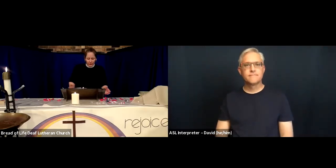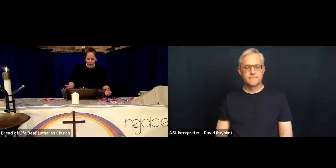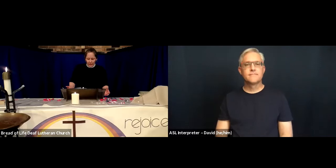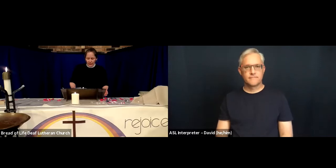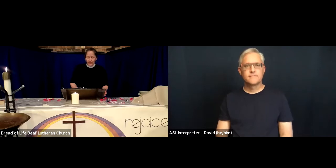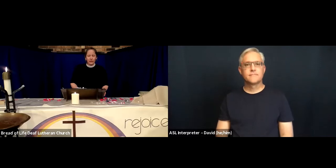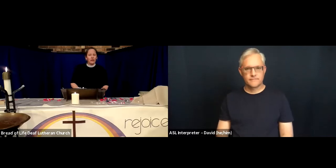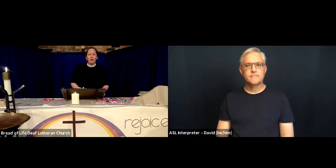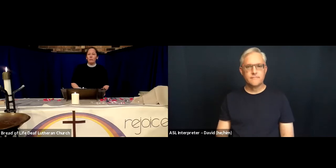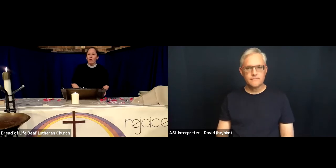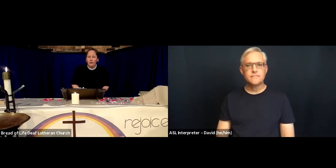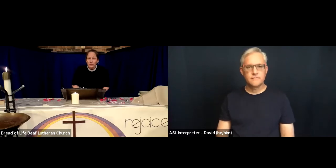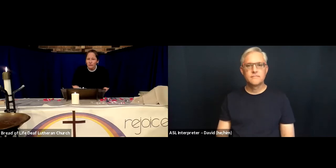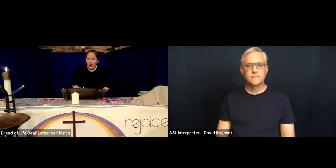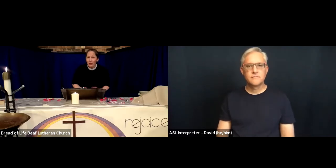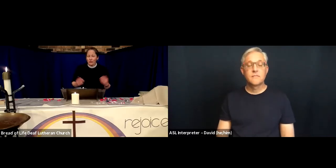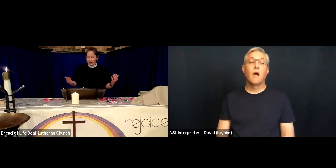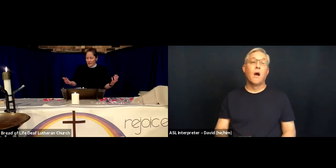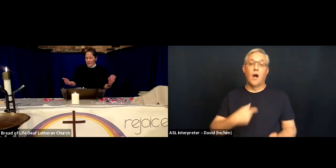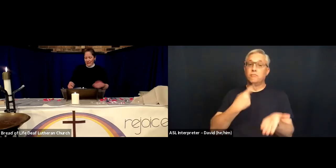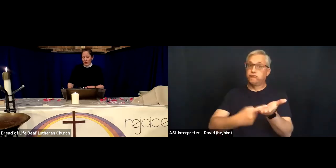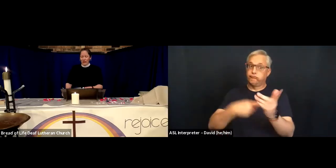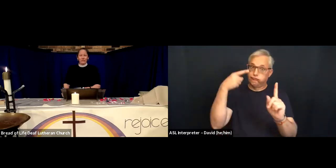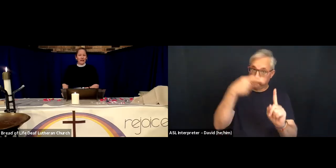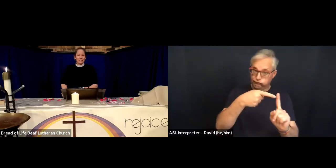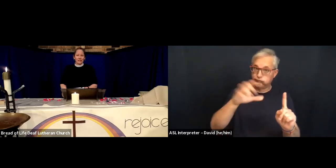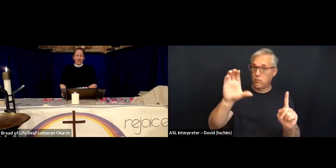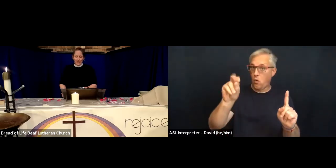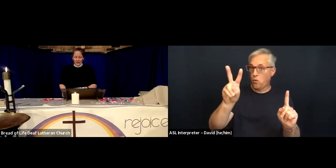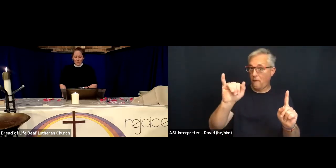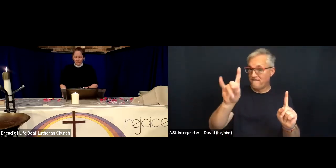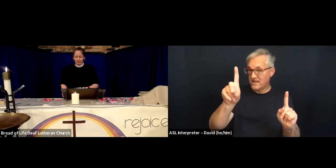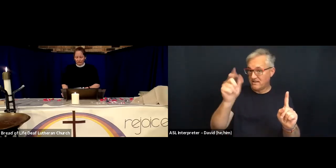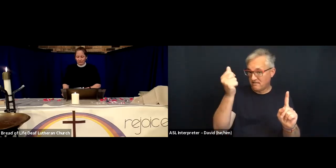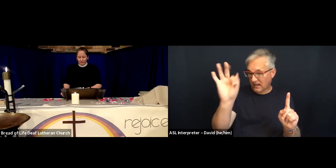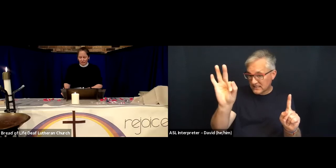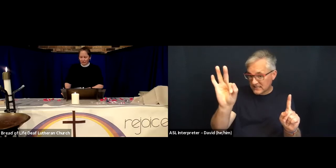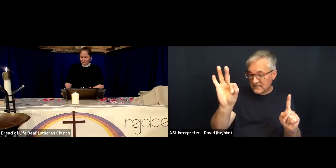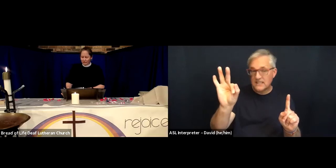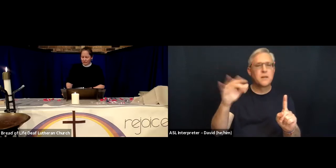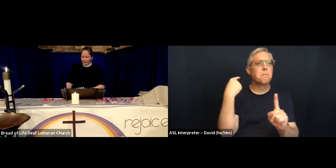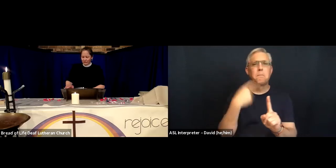for COVID-19, but also for other illnesses that we can vaccinate against.